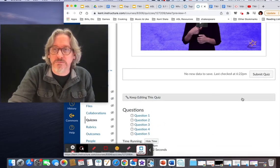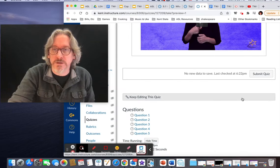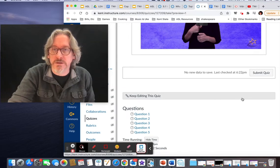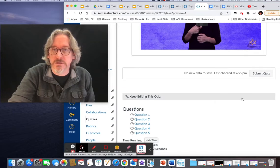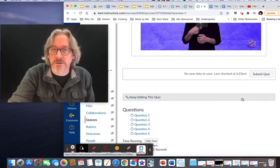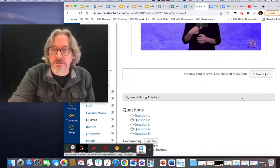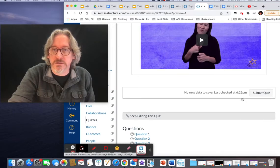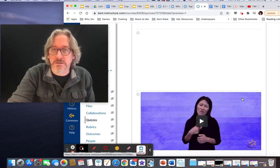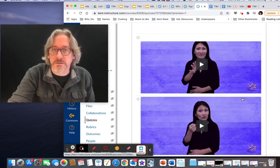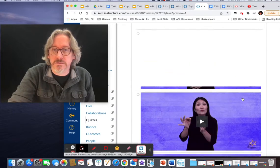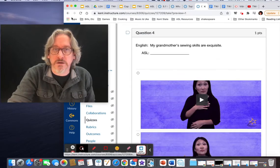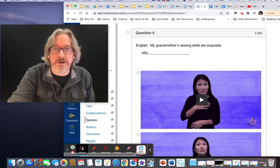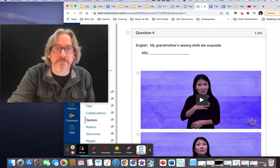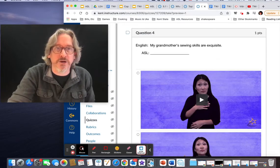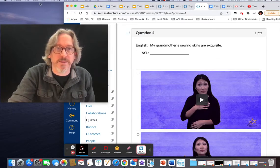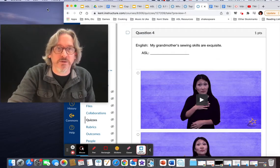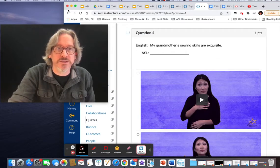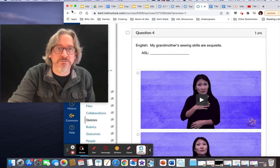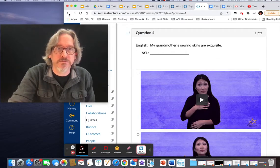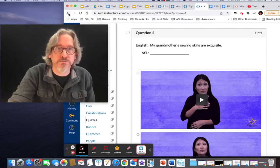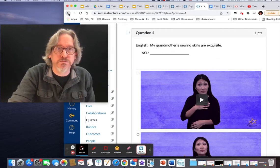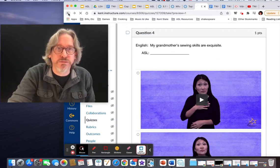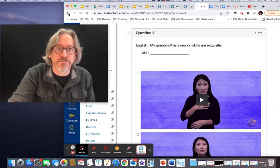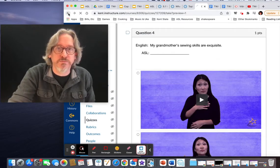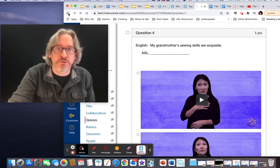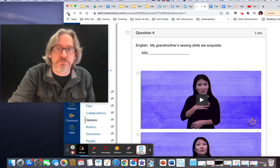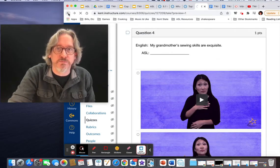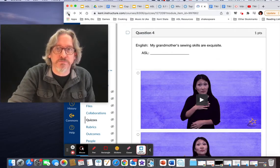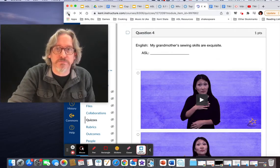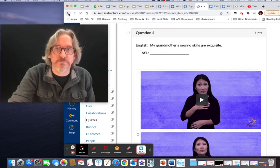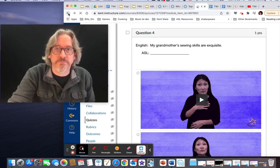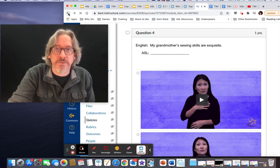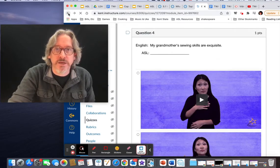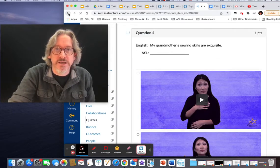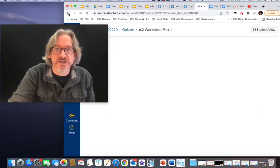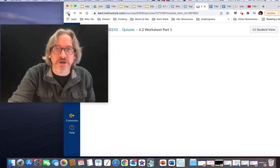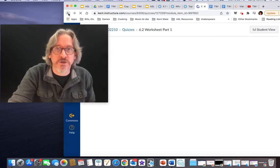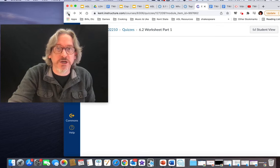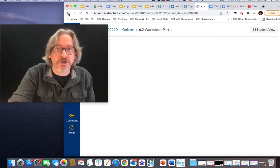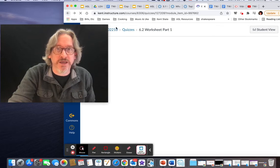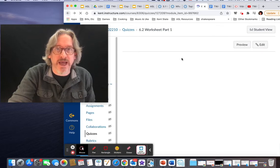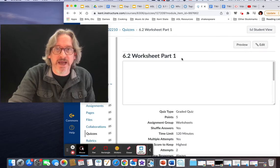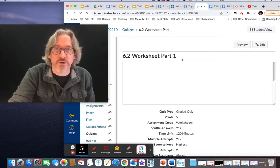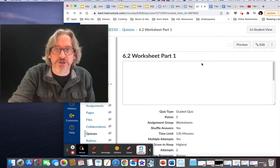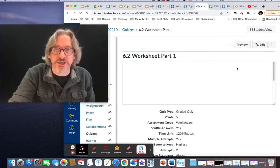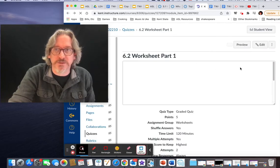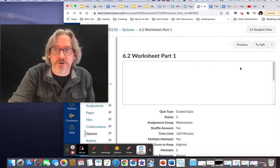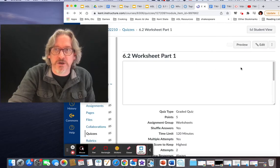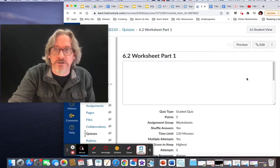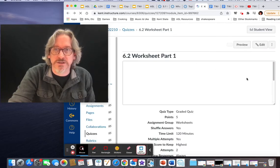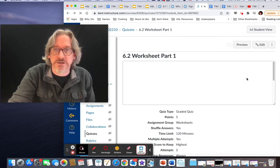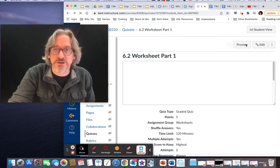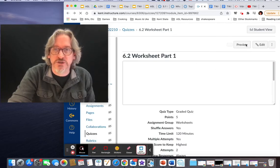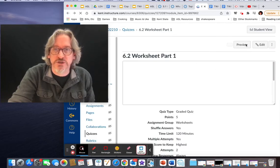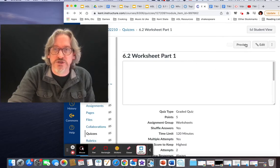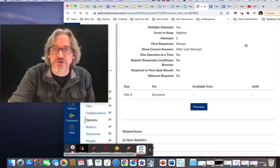all right, I'm going to go backwards. Burp, burp, burp. So now we're going to look at worksheet